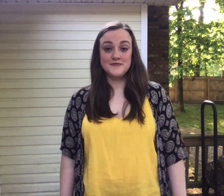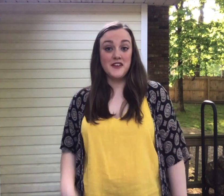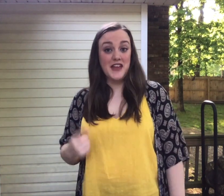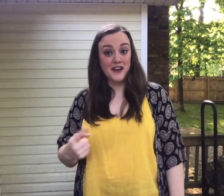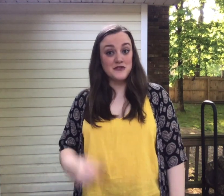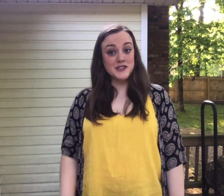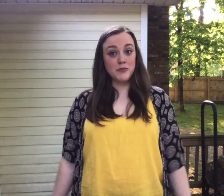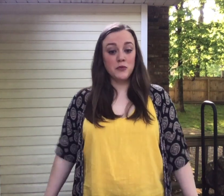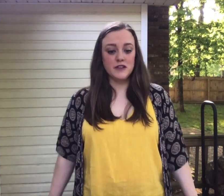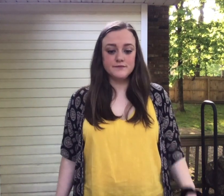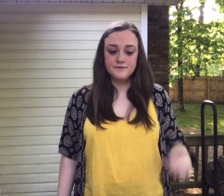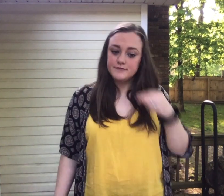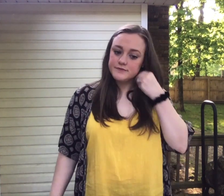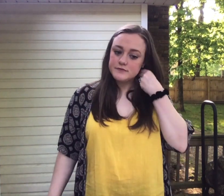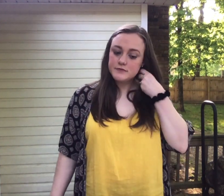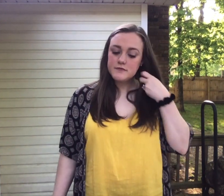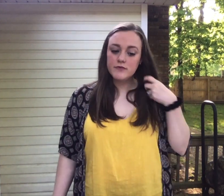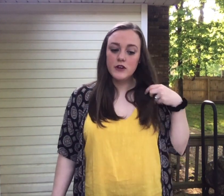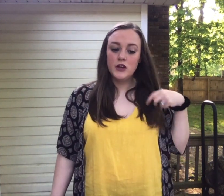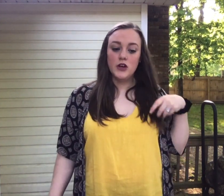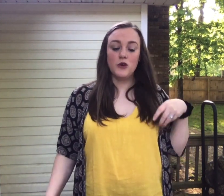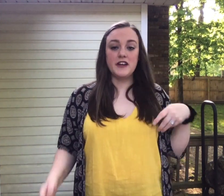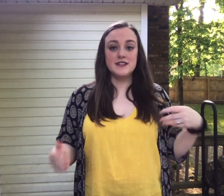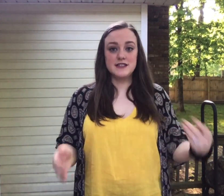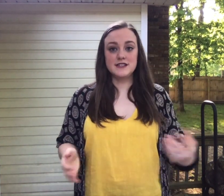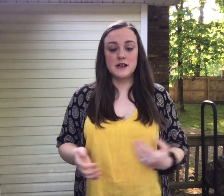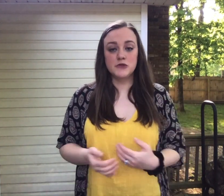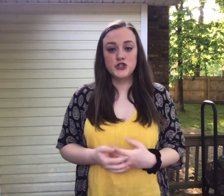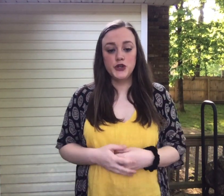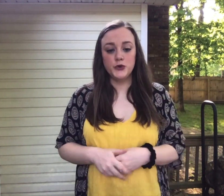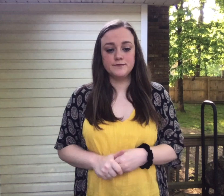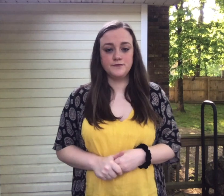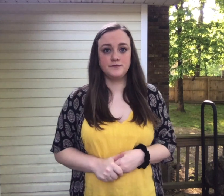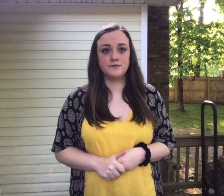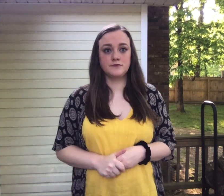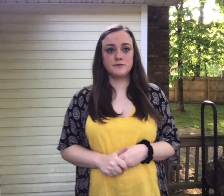That goes to number 1. Okay, this is number 2.